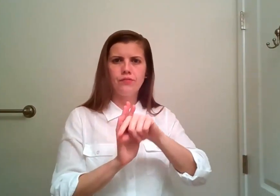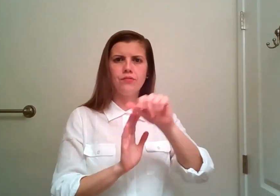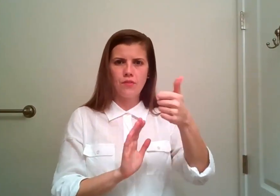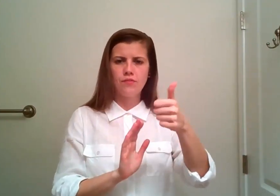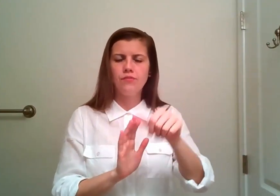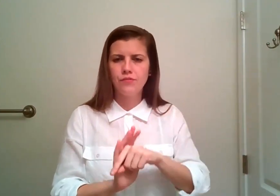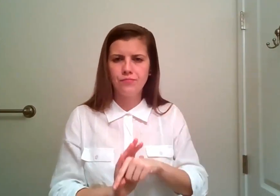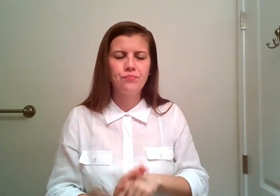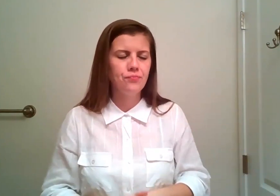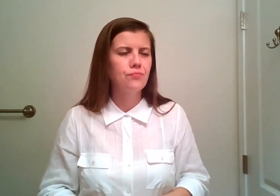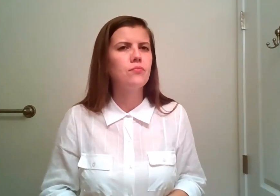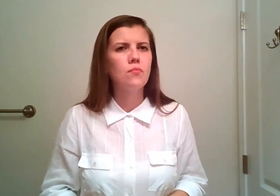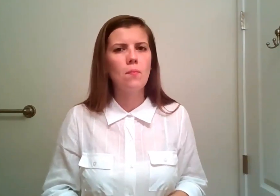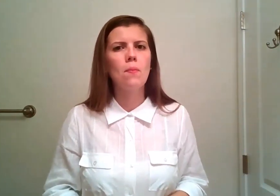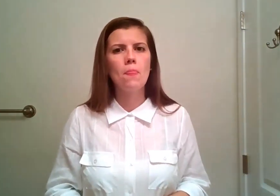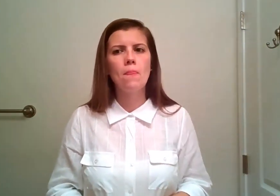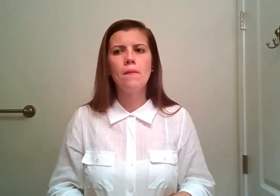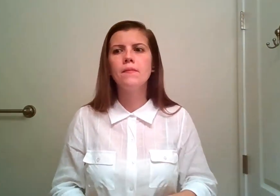I was in 10th grade at the time.